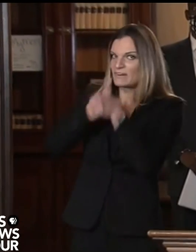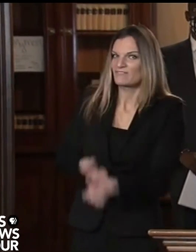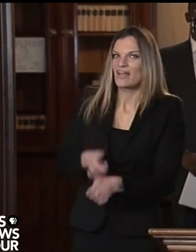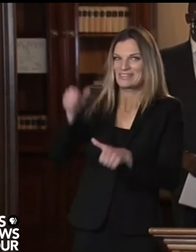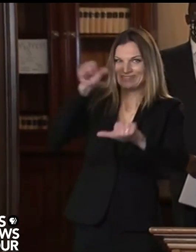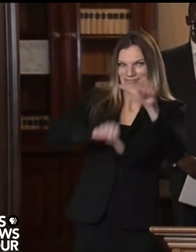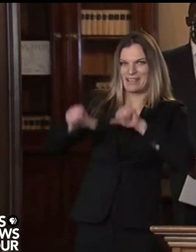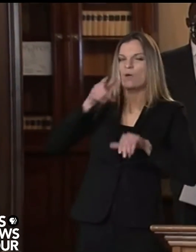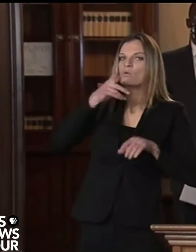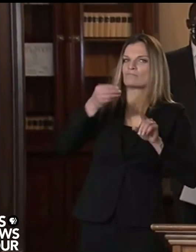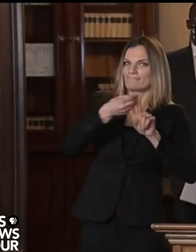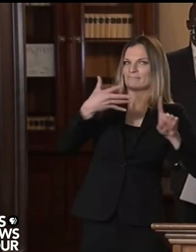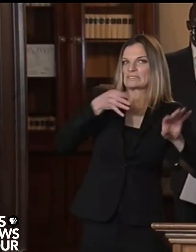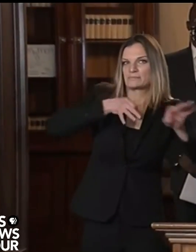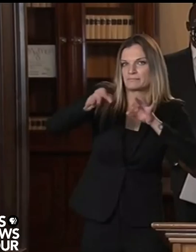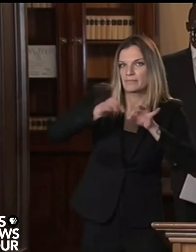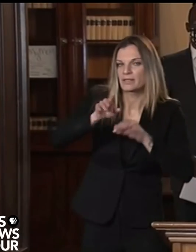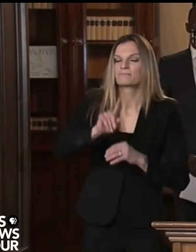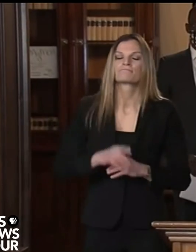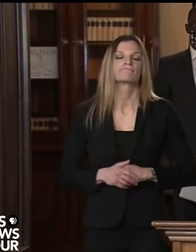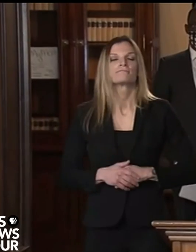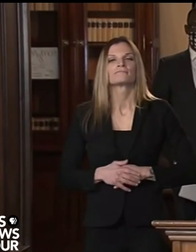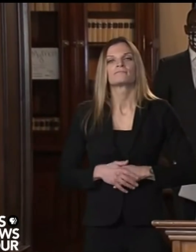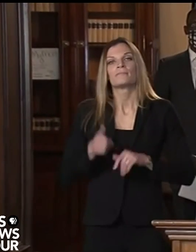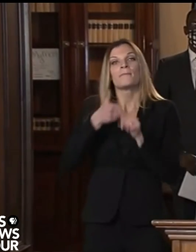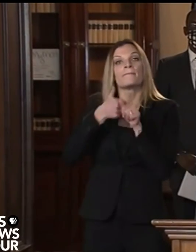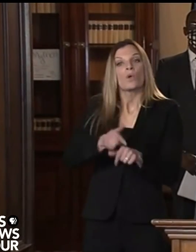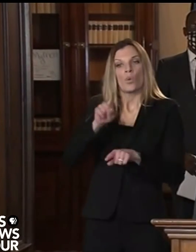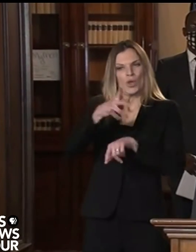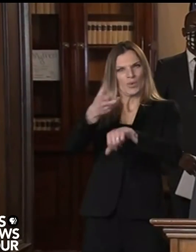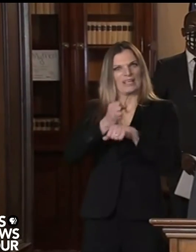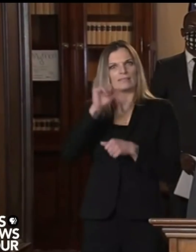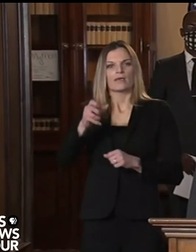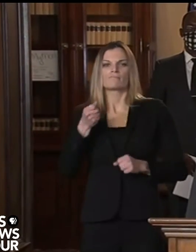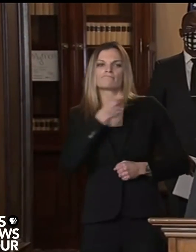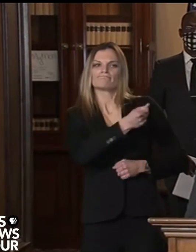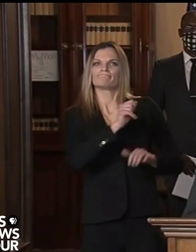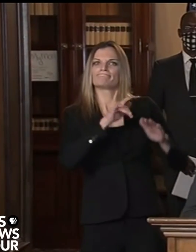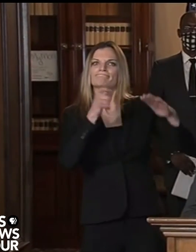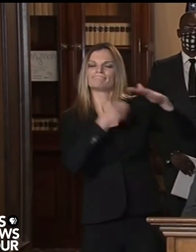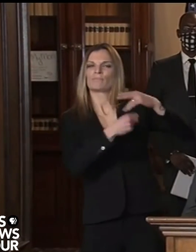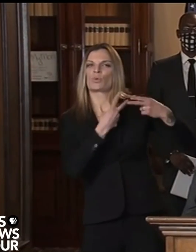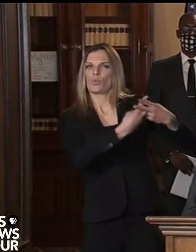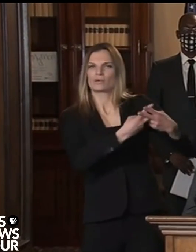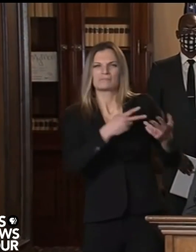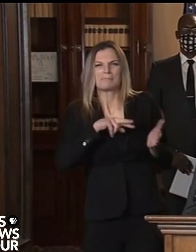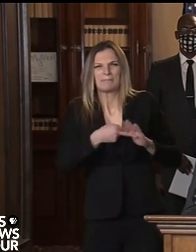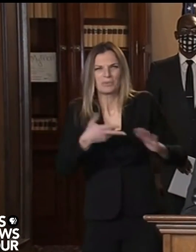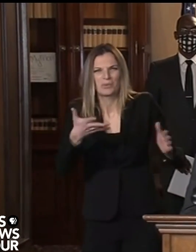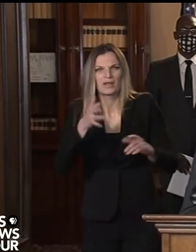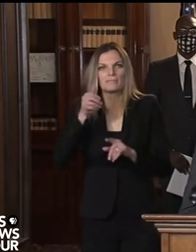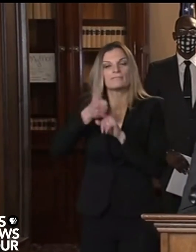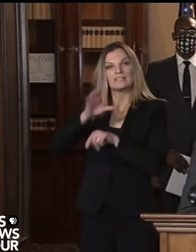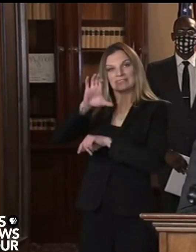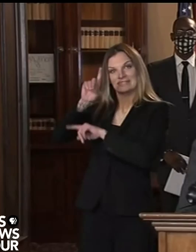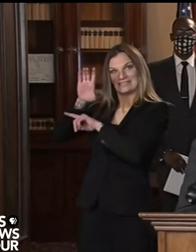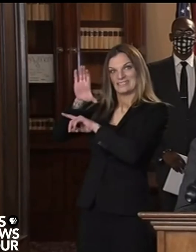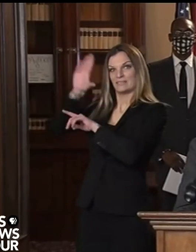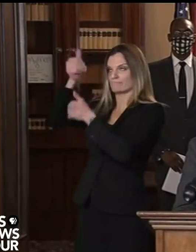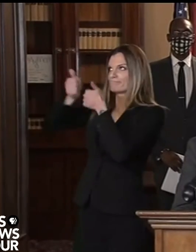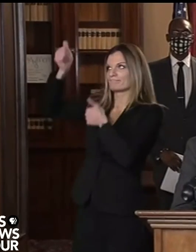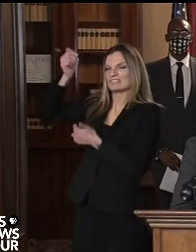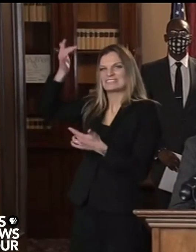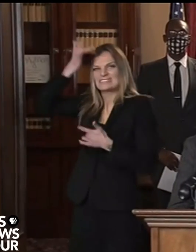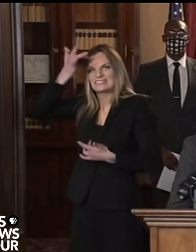and data when it comes to quarantine based on CDC recommendations. Throughout the pandemic, based on analysis of